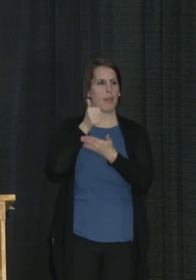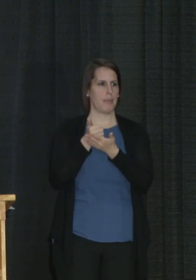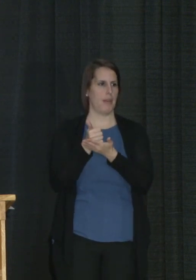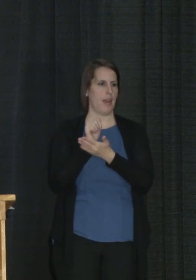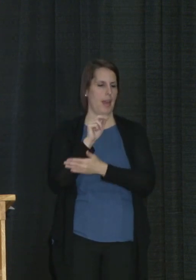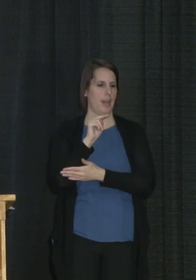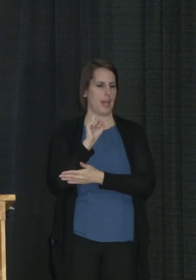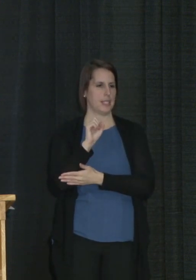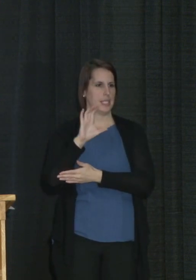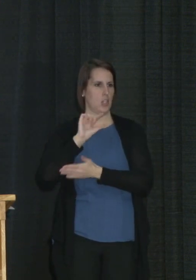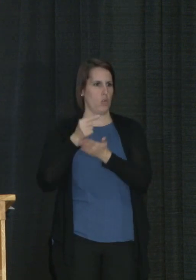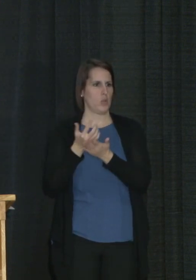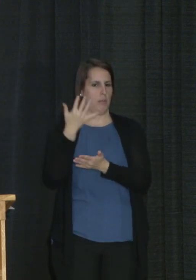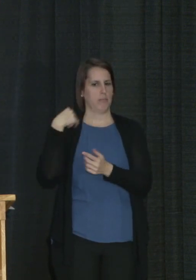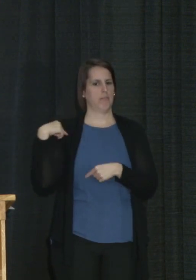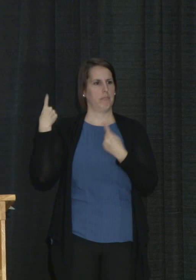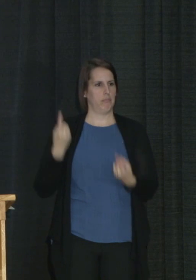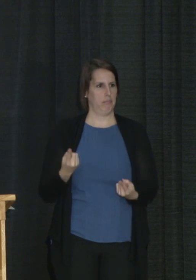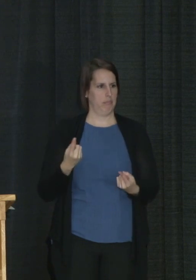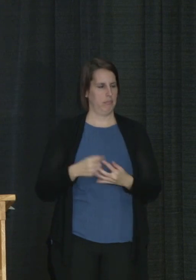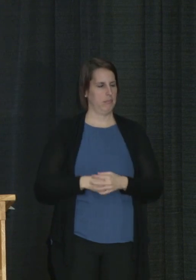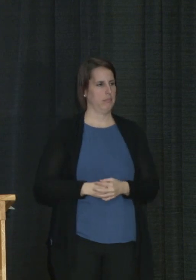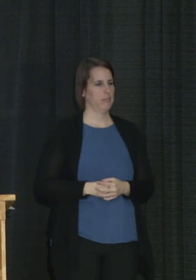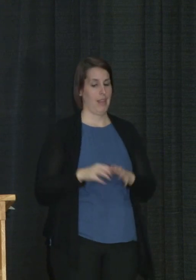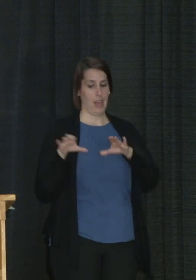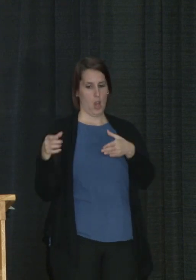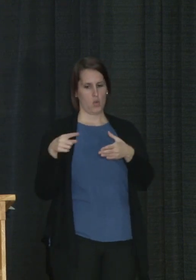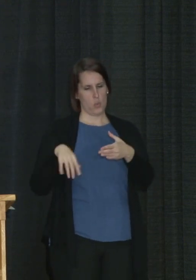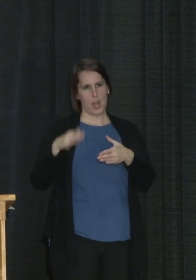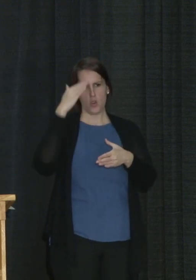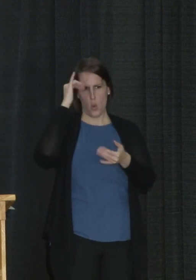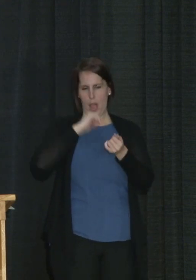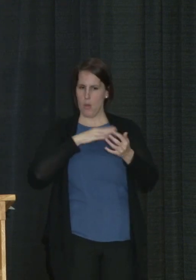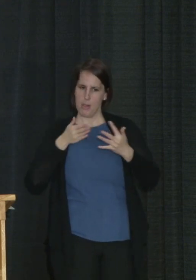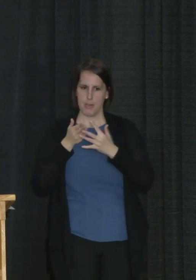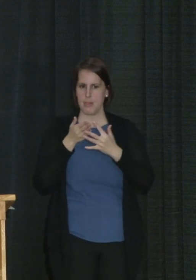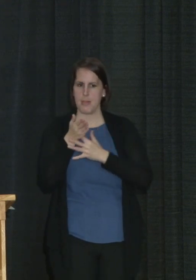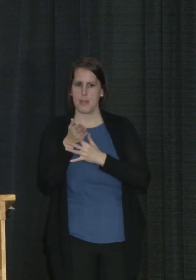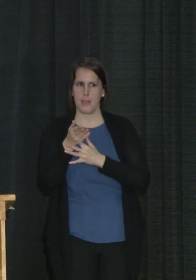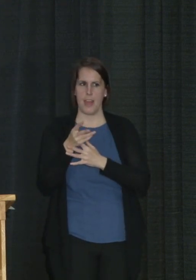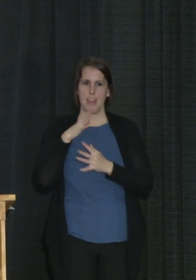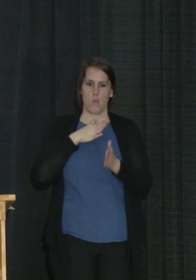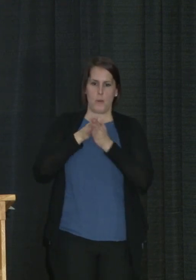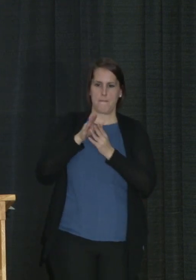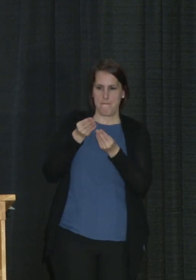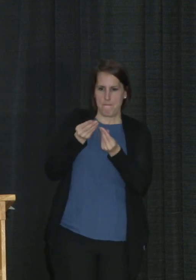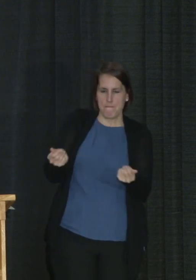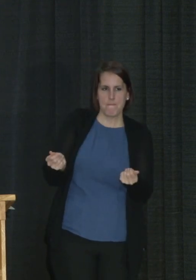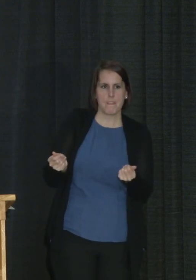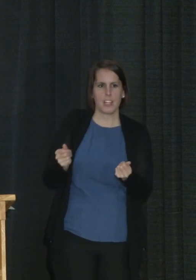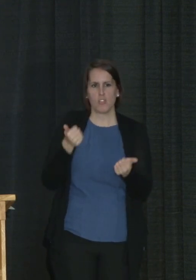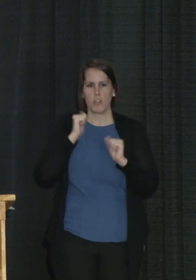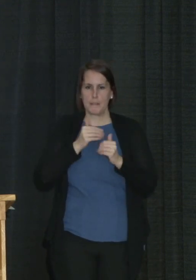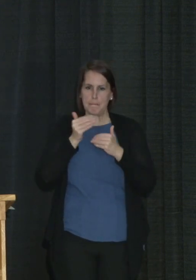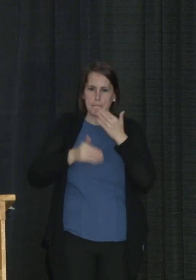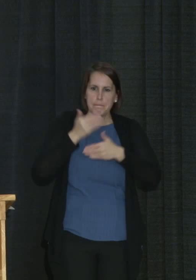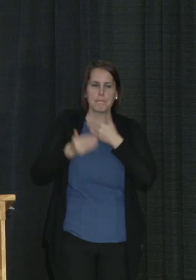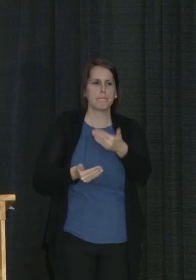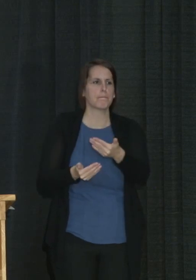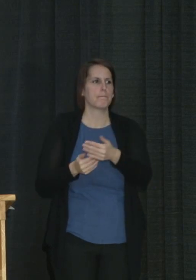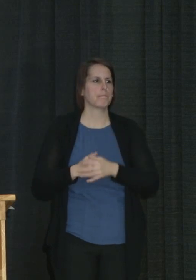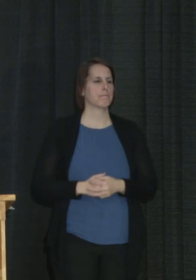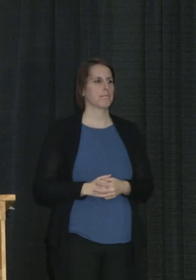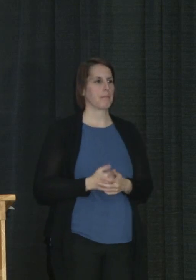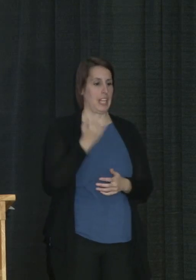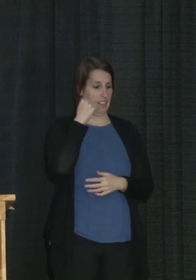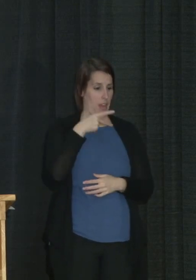This community knows how to meet uncertainty head-on with a desire to figure things out and find a way forward. If the path